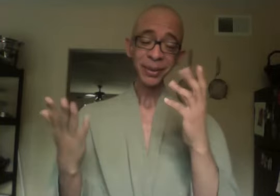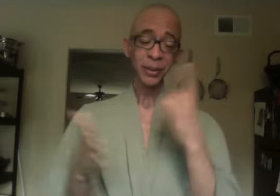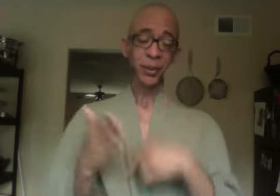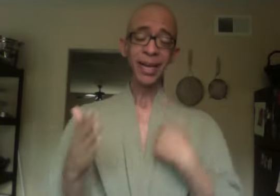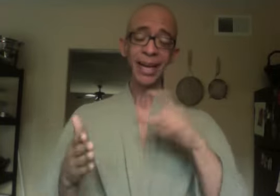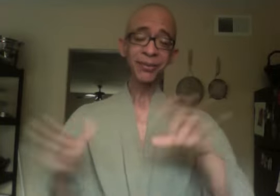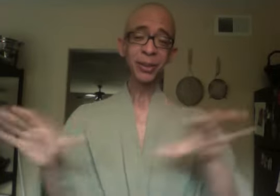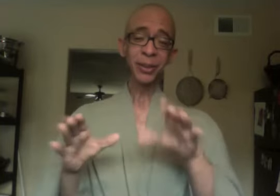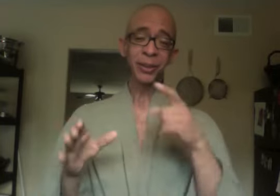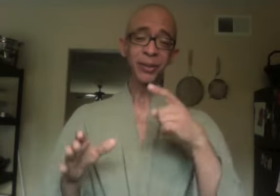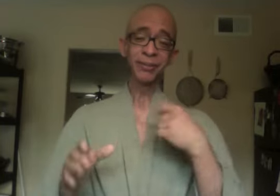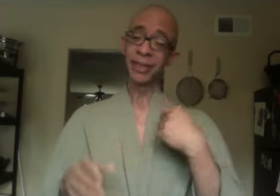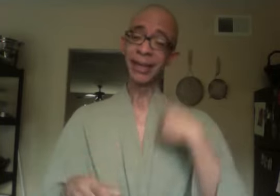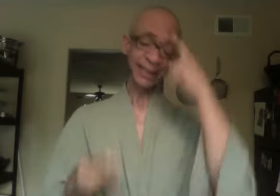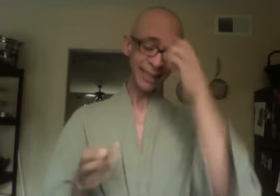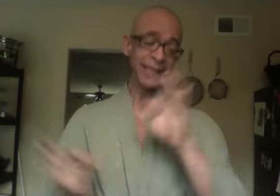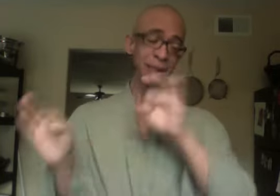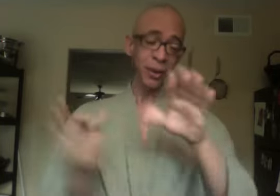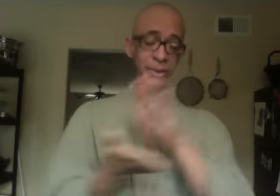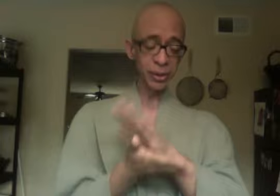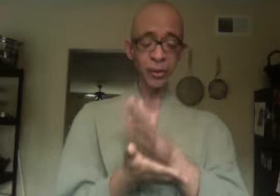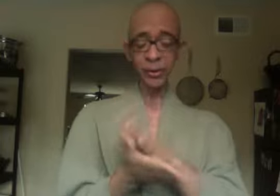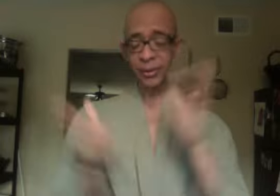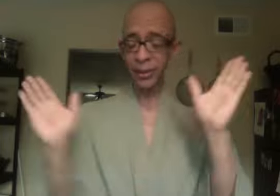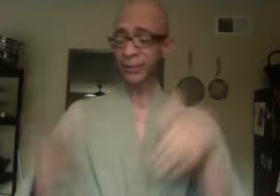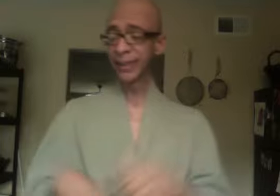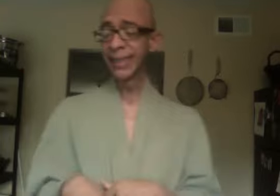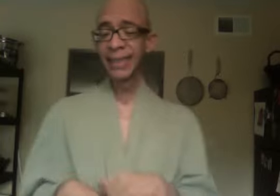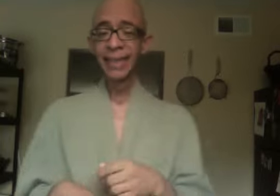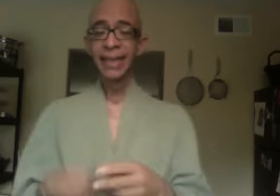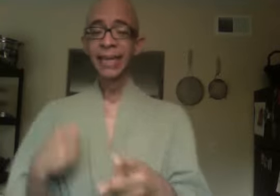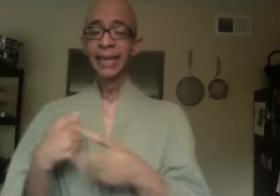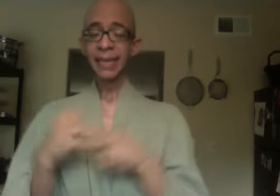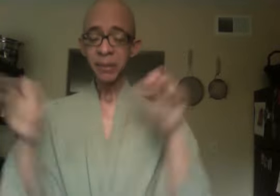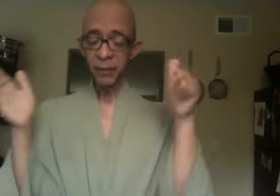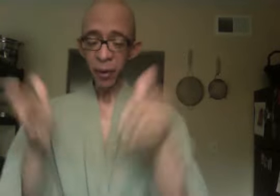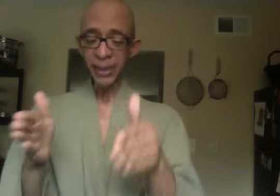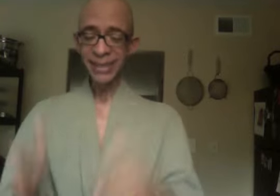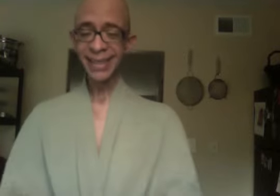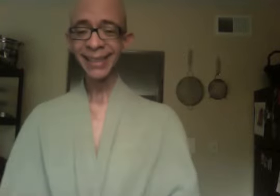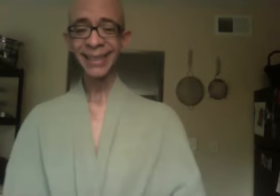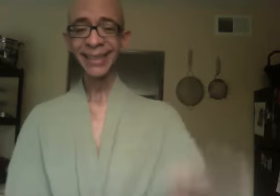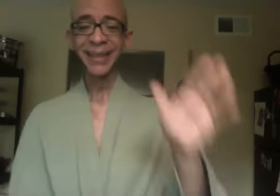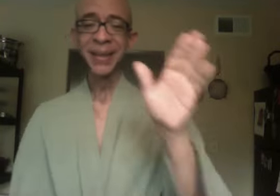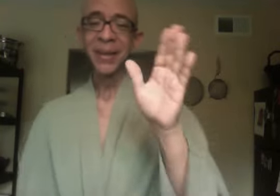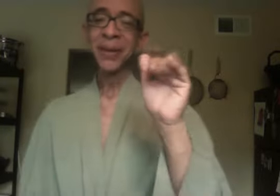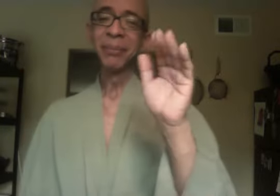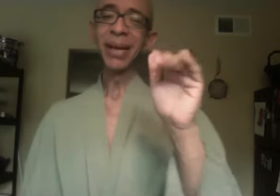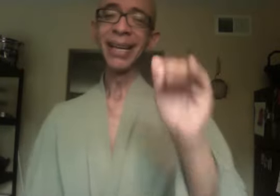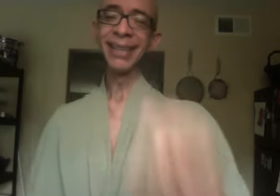What I have to do, I decided to go to school, so it keeps me focused. Bye.